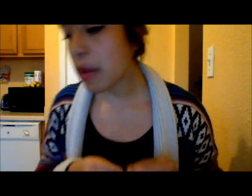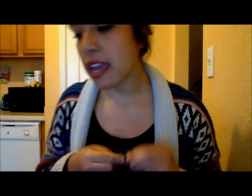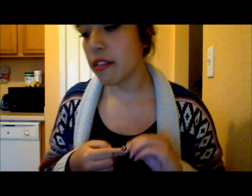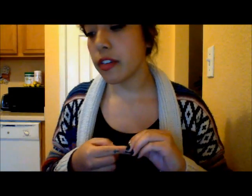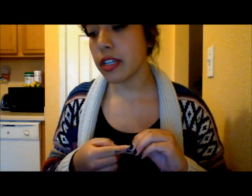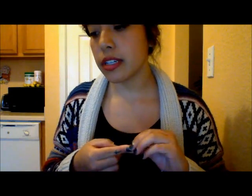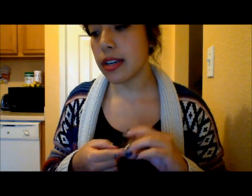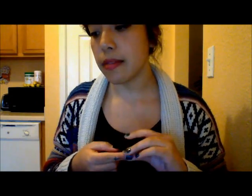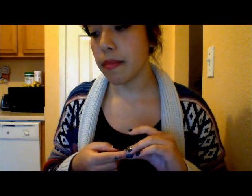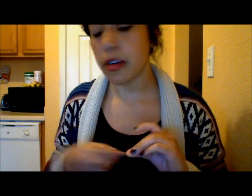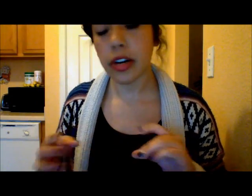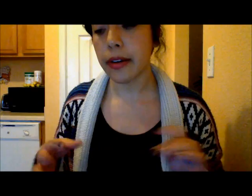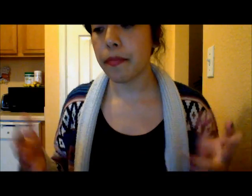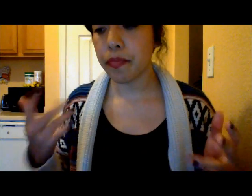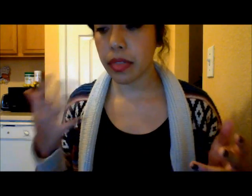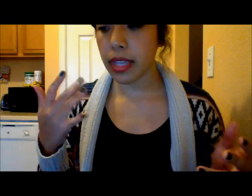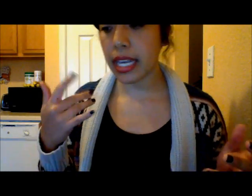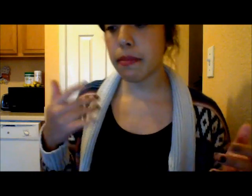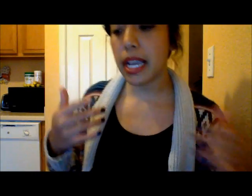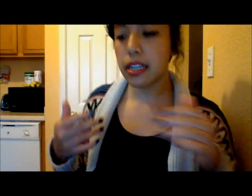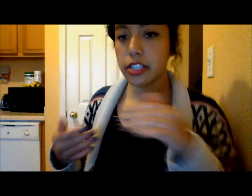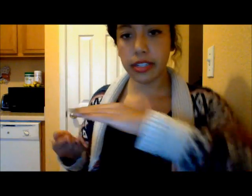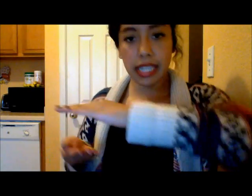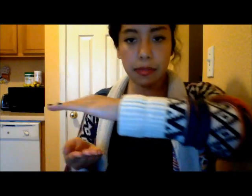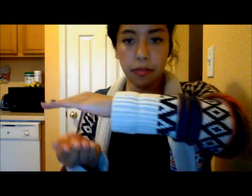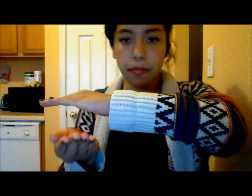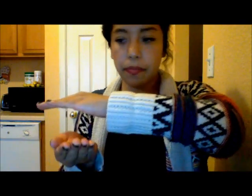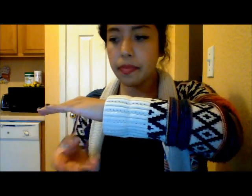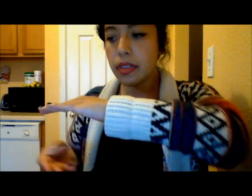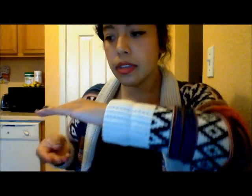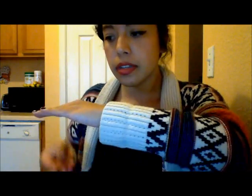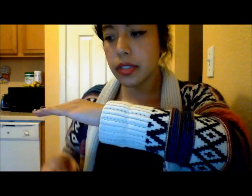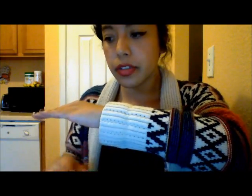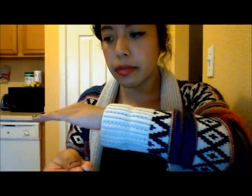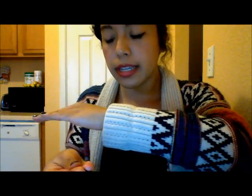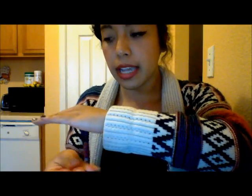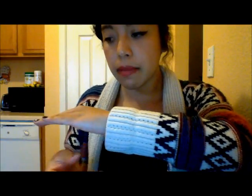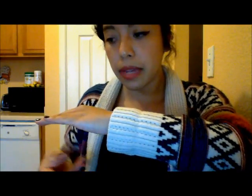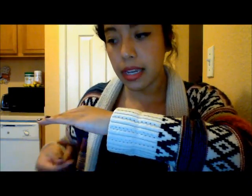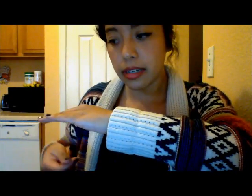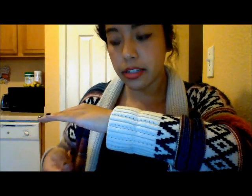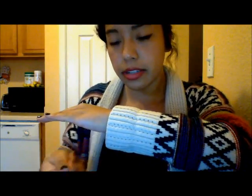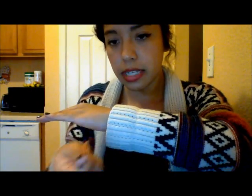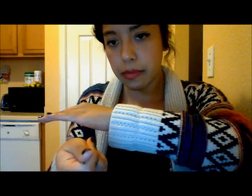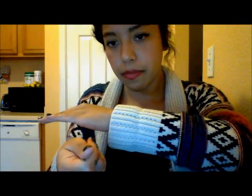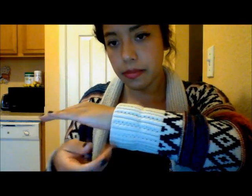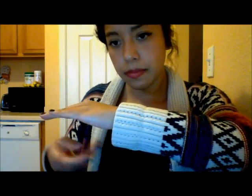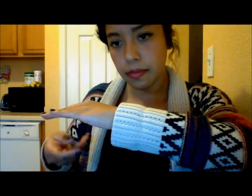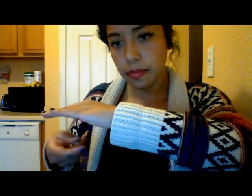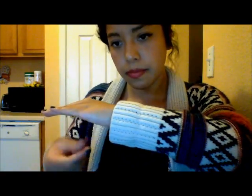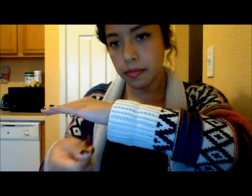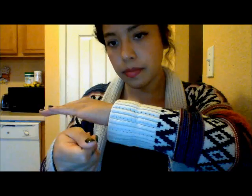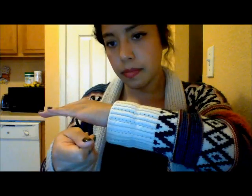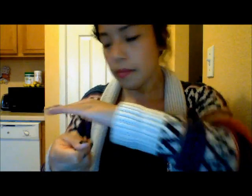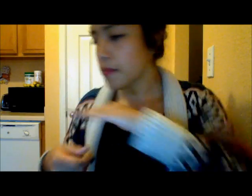paying for or getting paid under the table. So it'd be getting paid under the table.